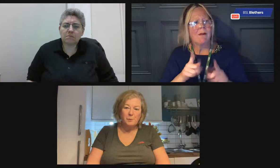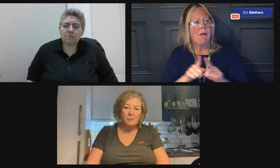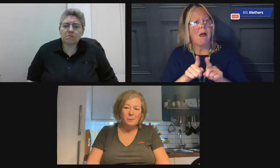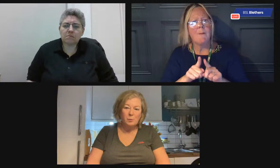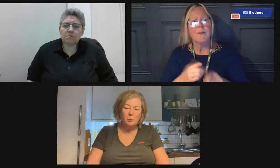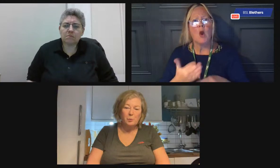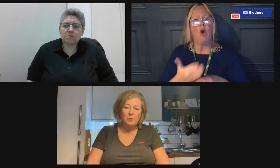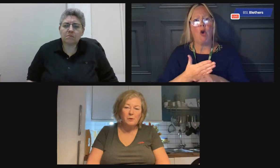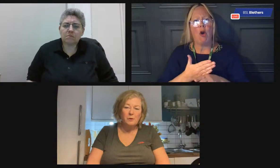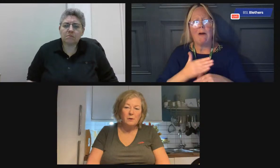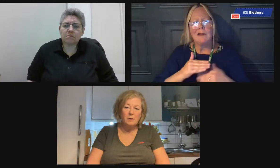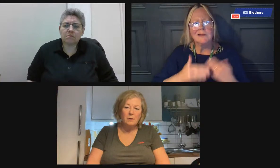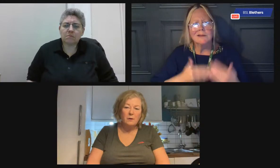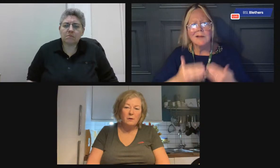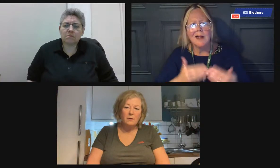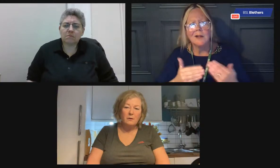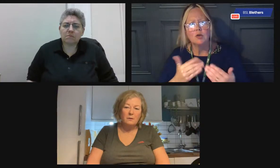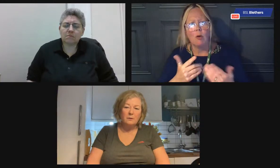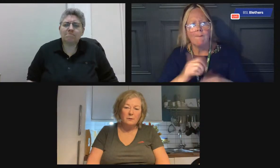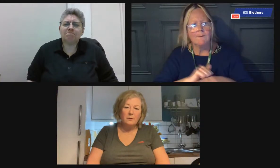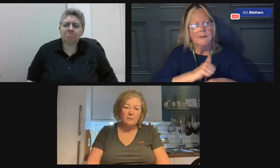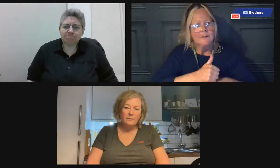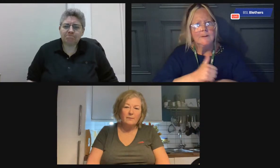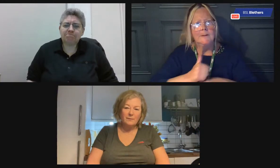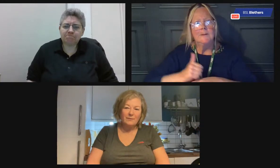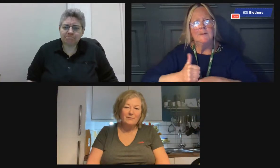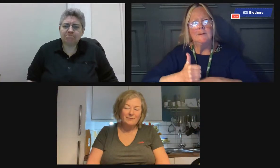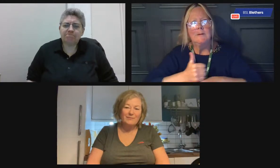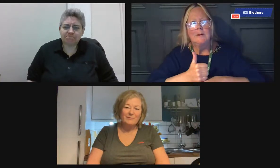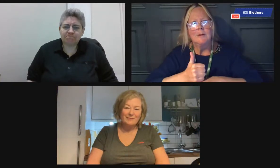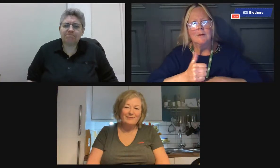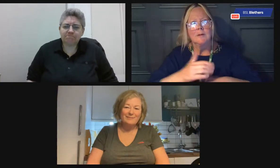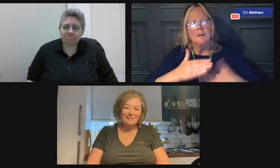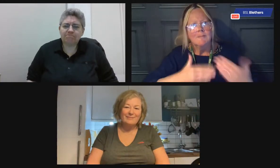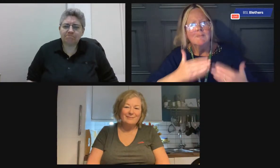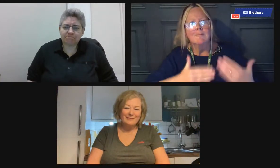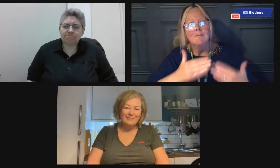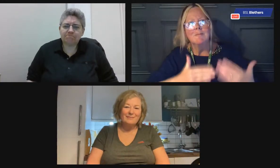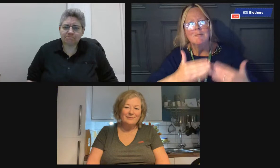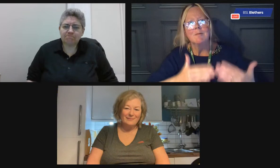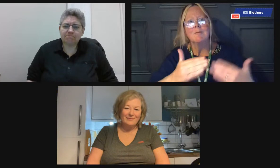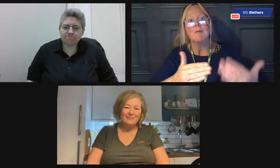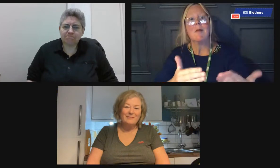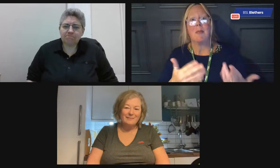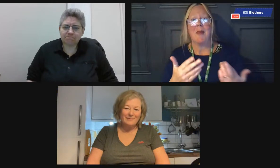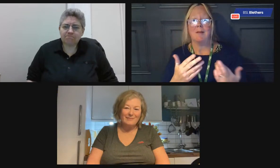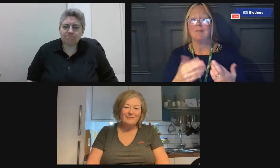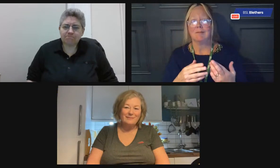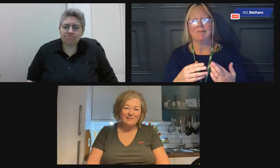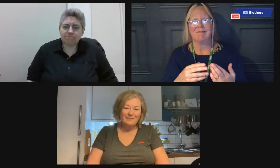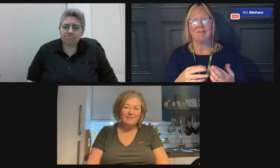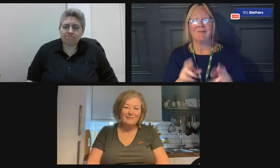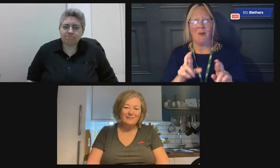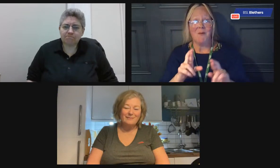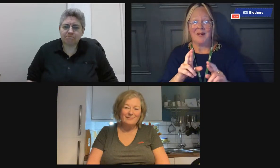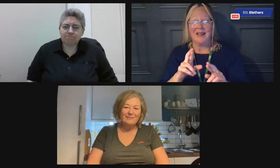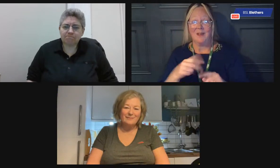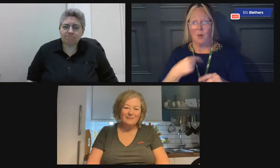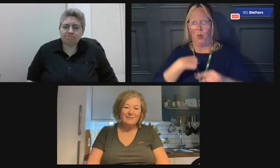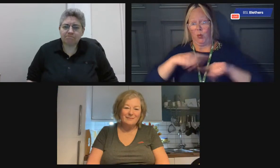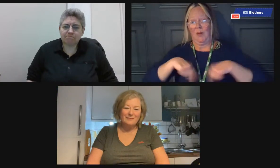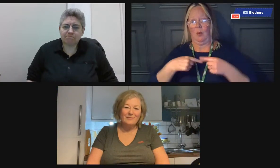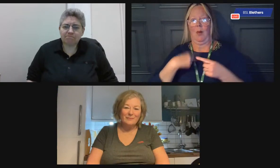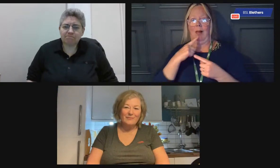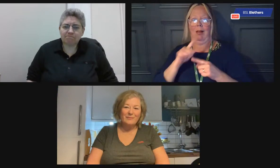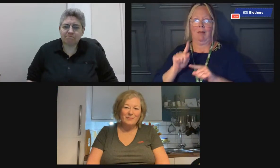we're still going through the kind of early stages of that, putting in the foundations, getting everything ready to roll